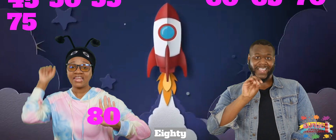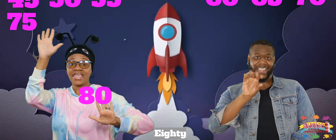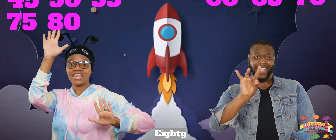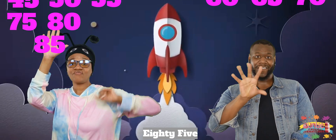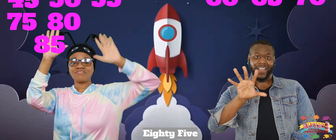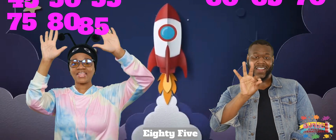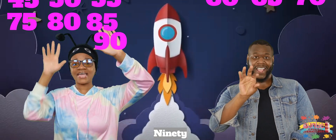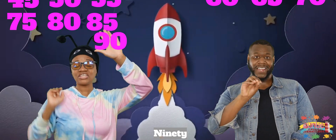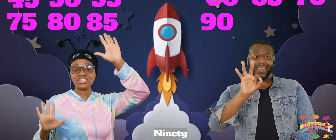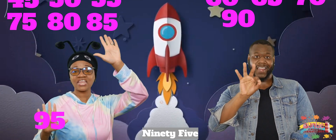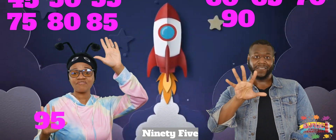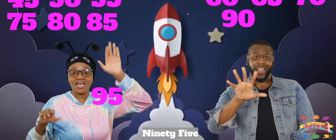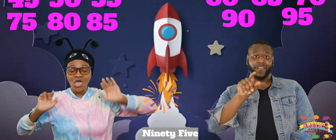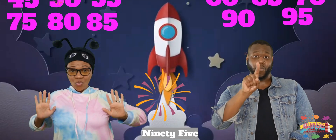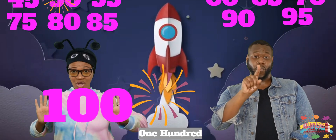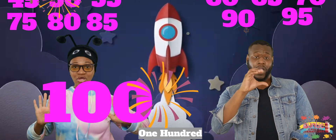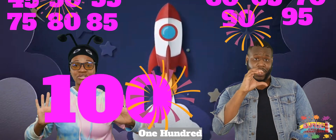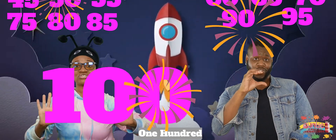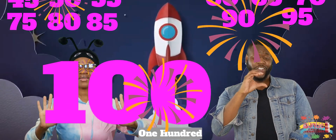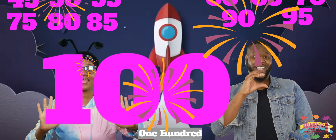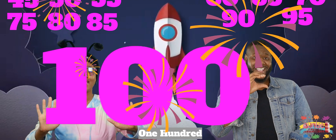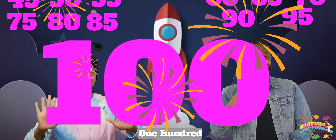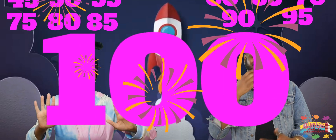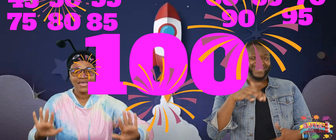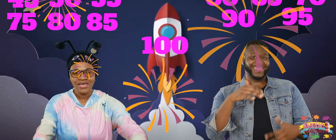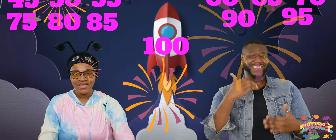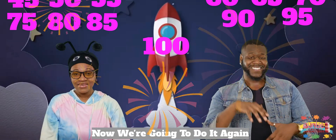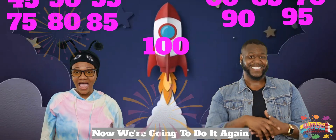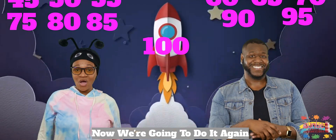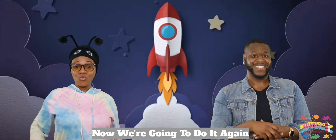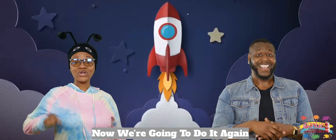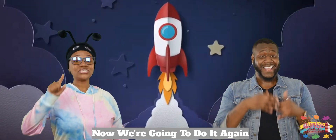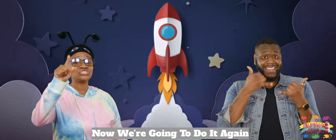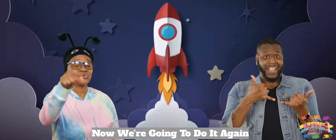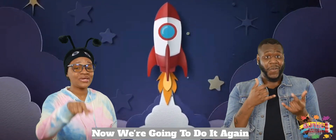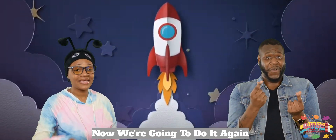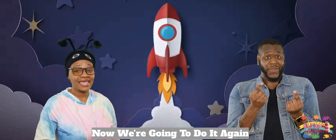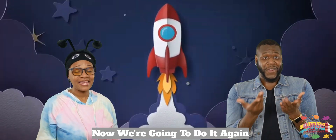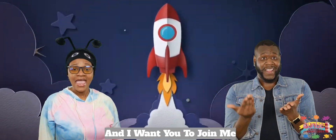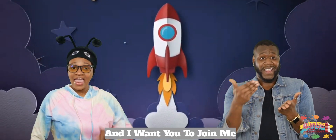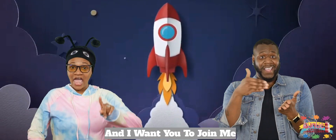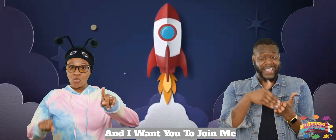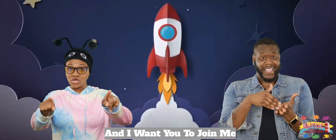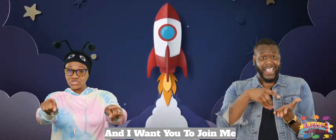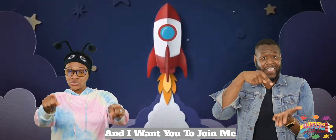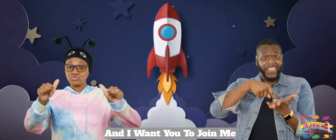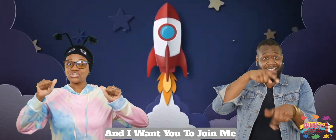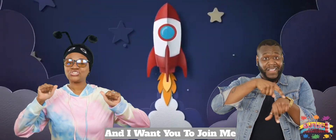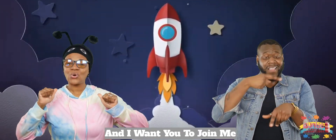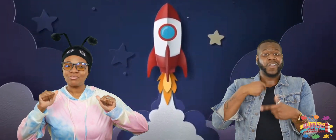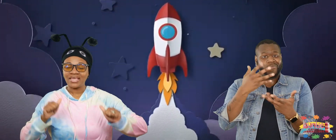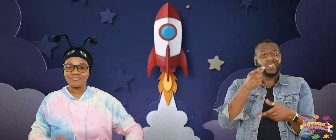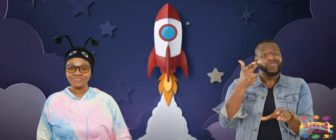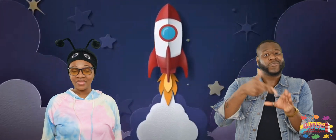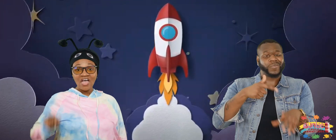75, 80, 85, 90, 95, 100. Now we're going to do it again, and I want you to